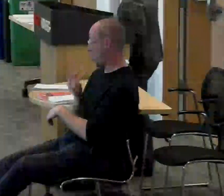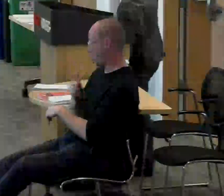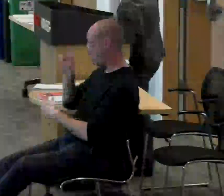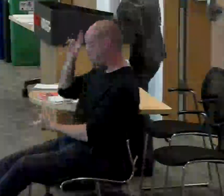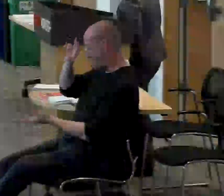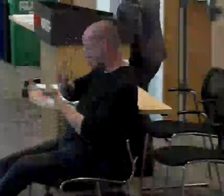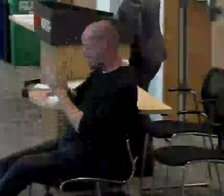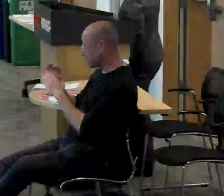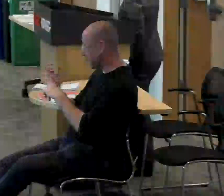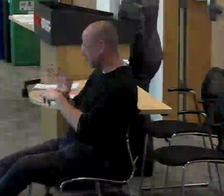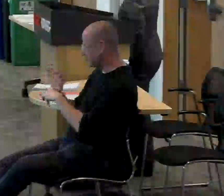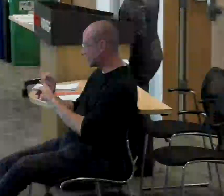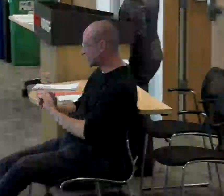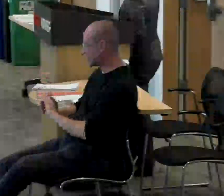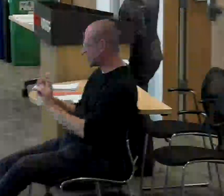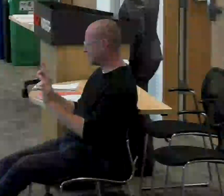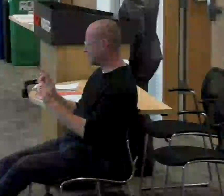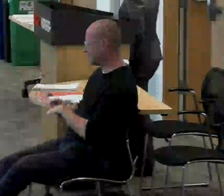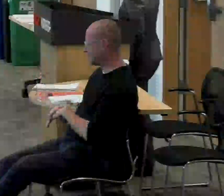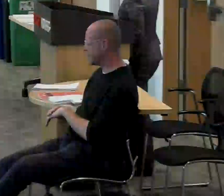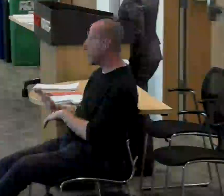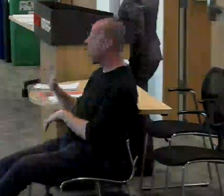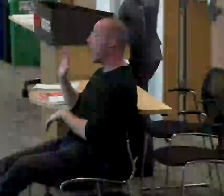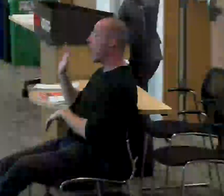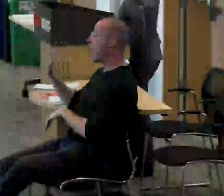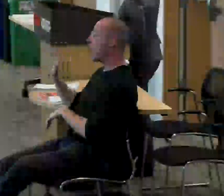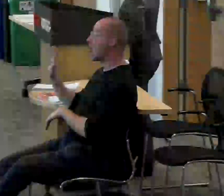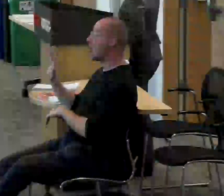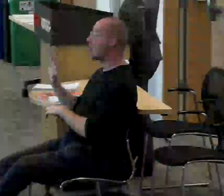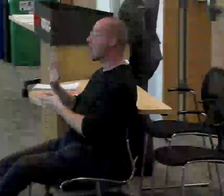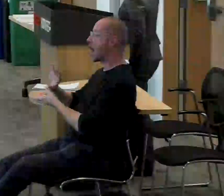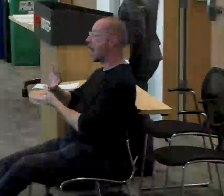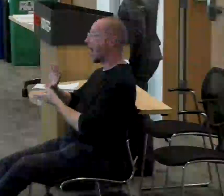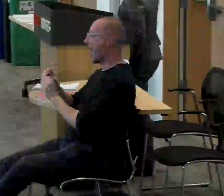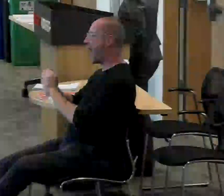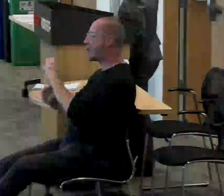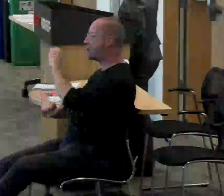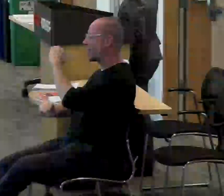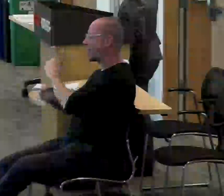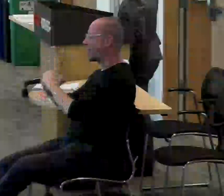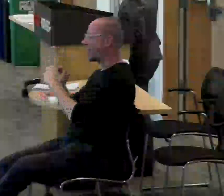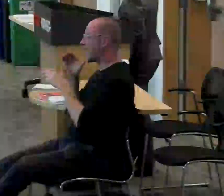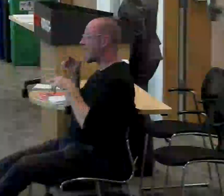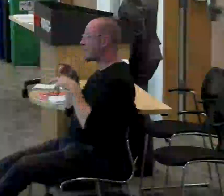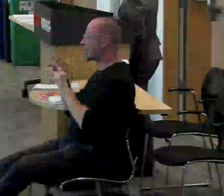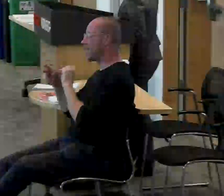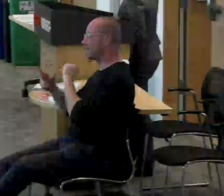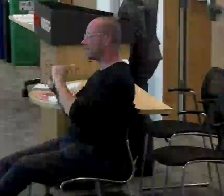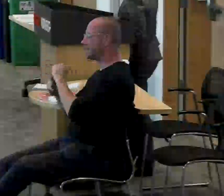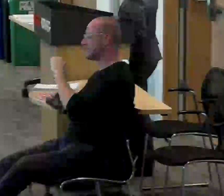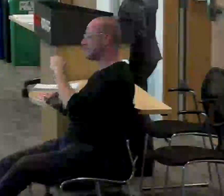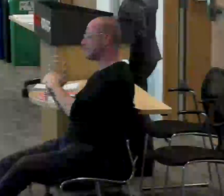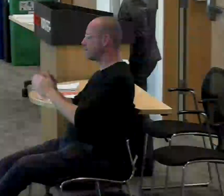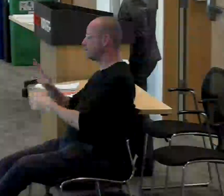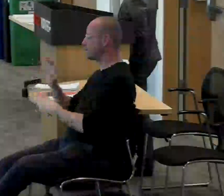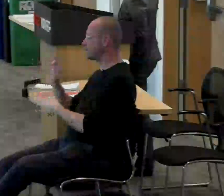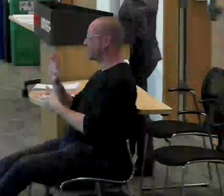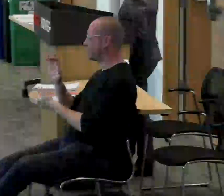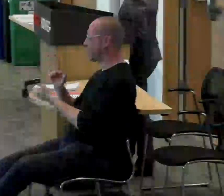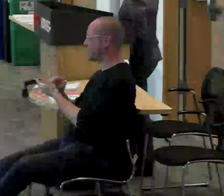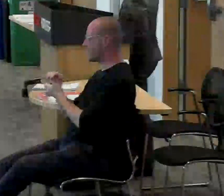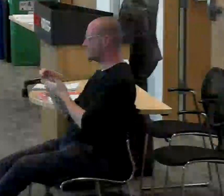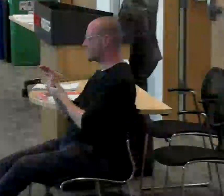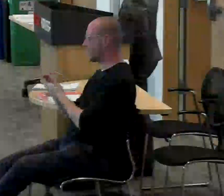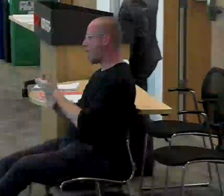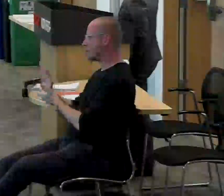along with the aggregate cap. So they have an aggregate cap allowing people to save up to $475,000 for their children's college